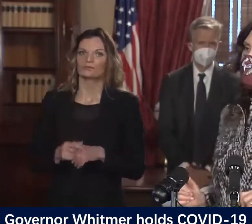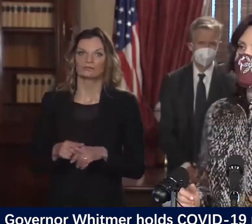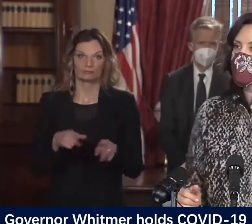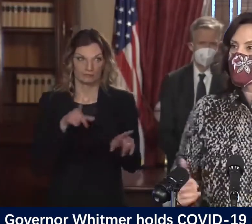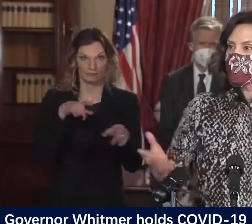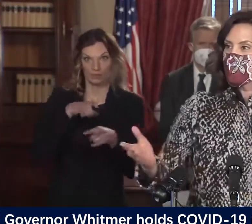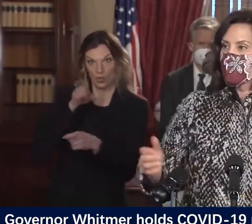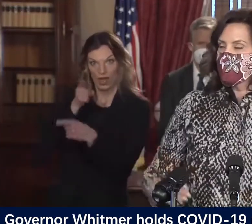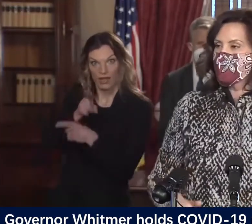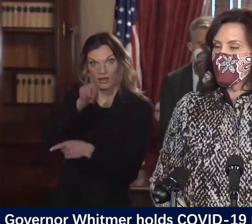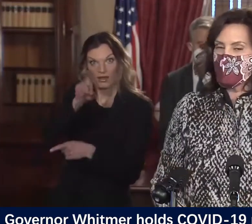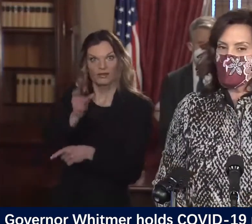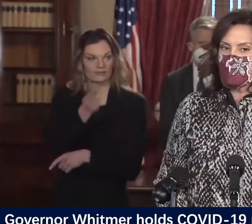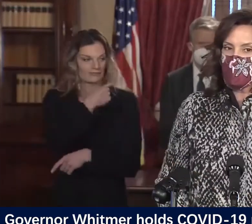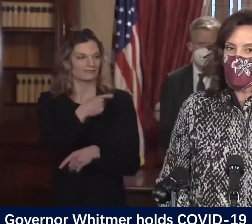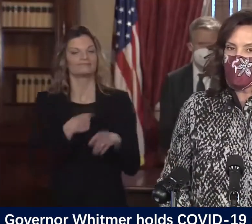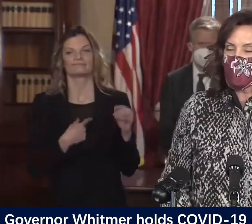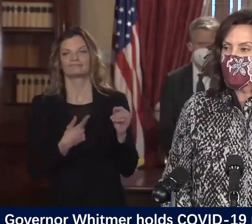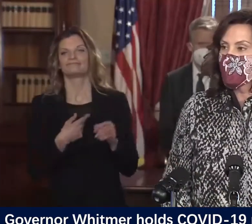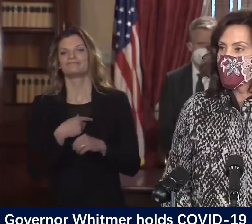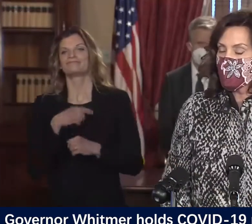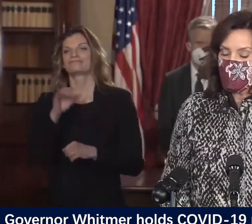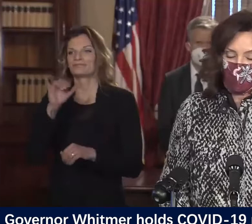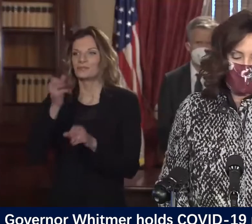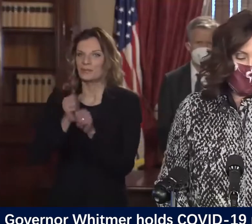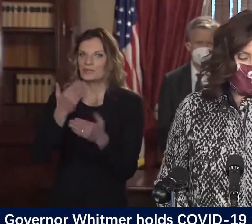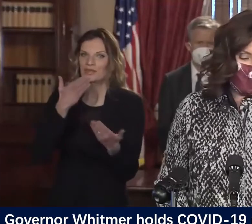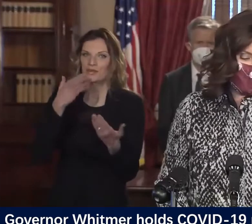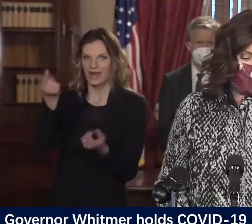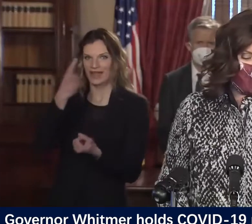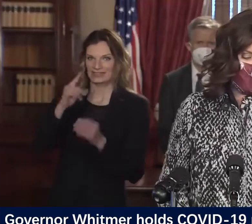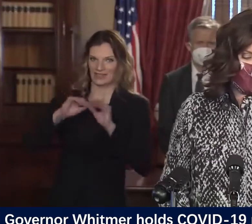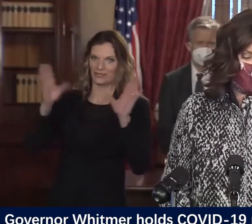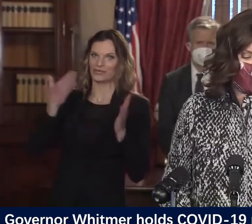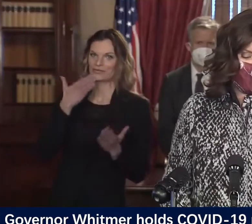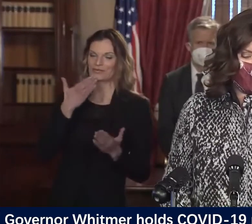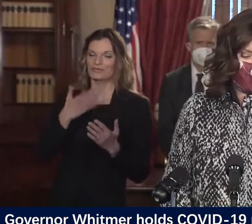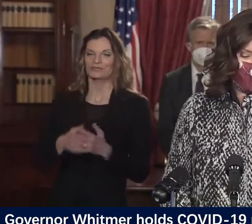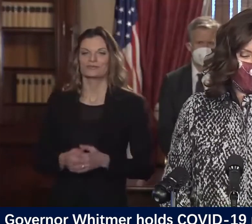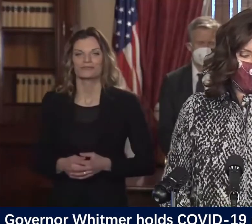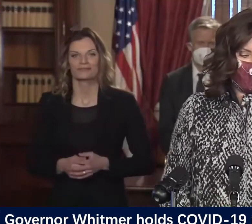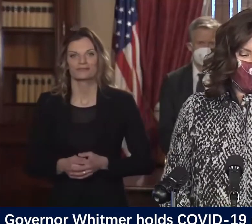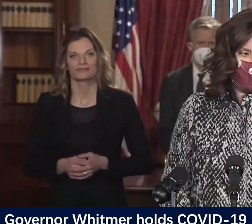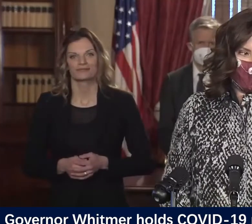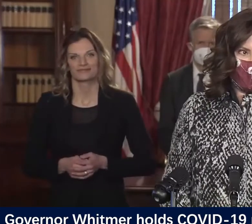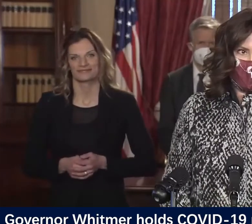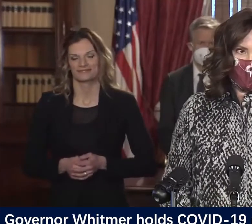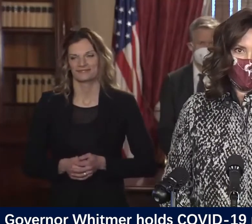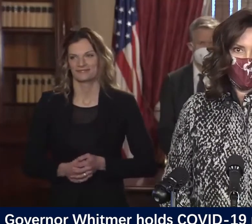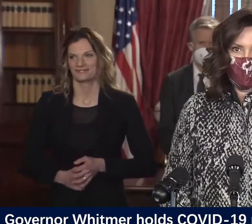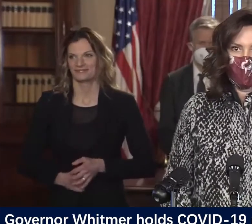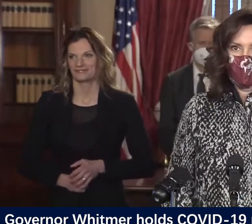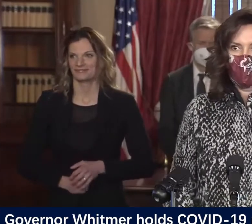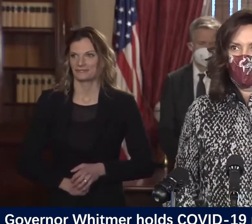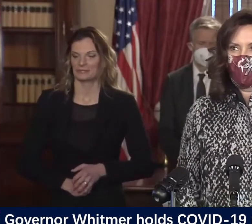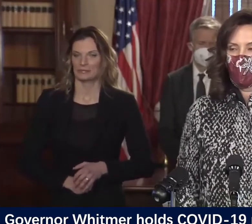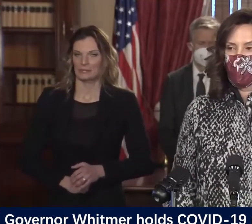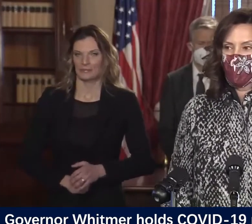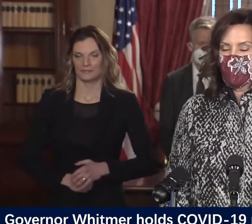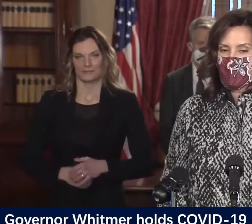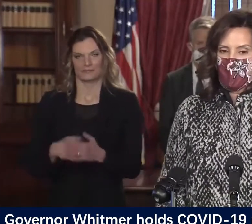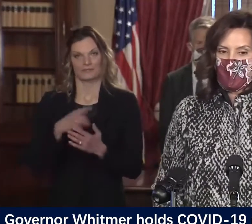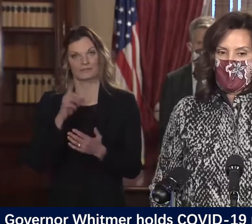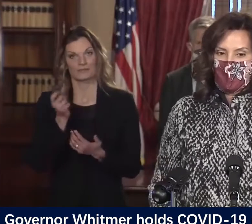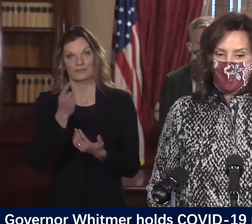Okay, that's what he was communicating, so appreciate the clarification. Rick. Okay, Governor, the next question will come from Kathy Gray with the